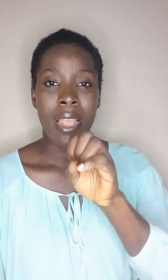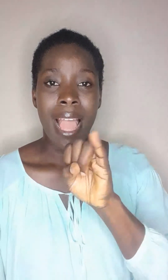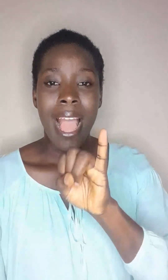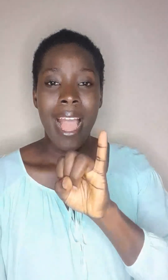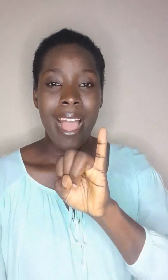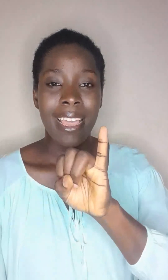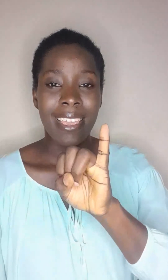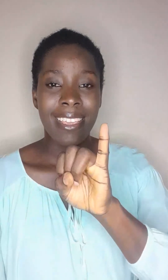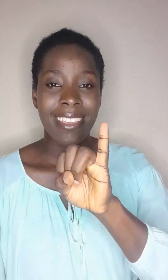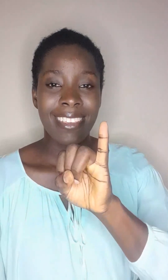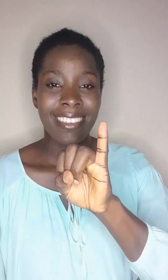I,